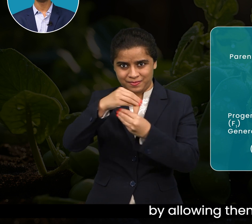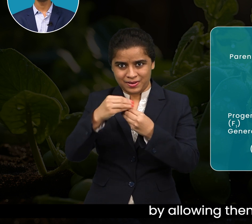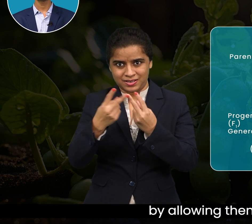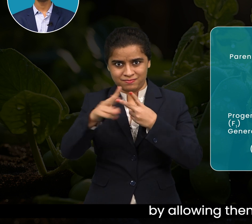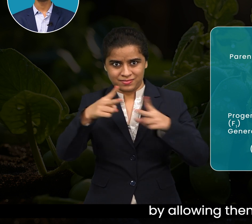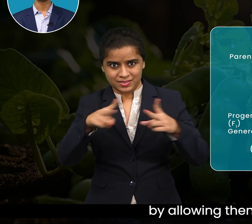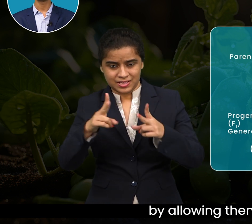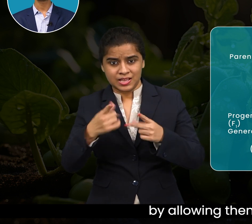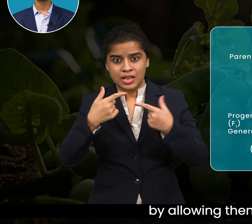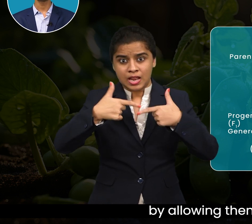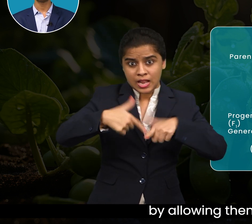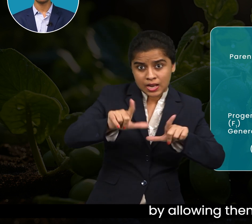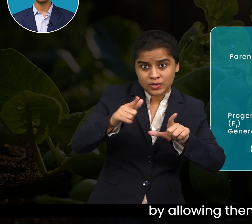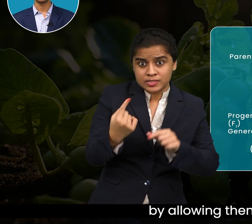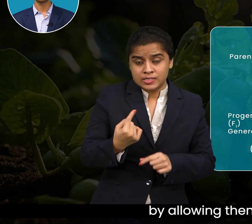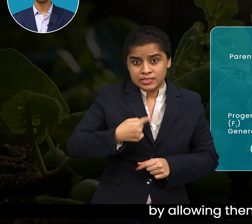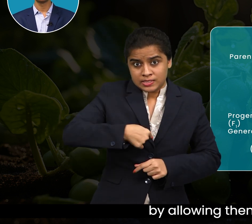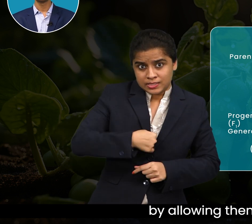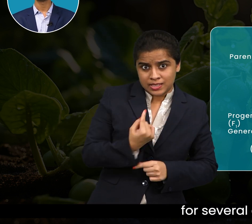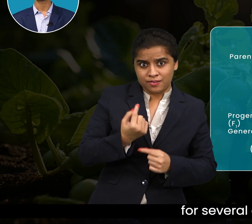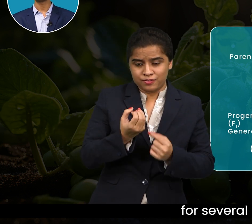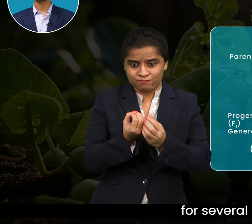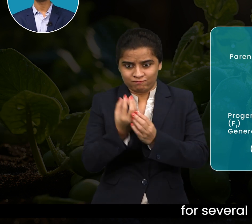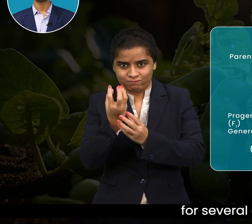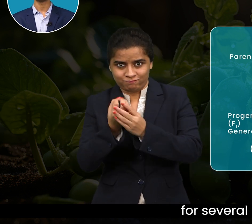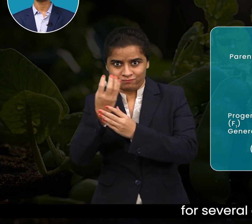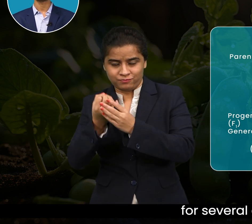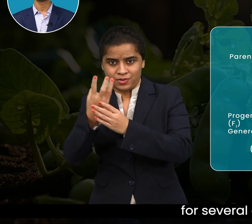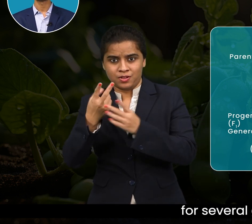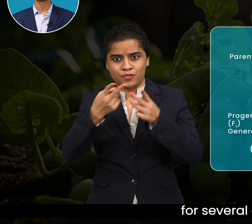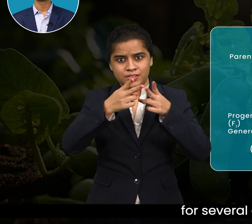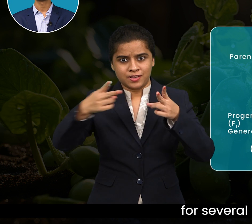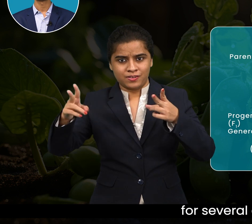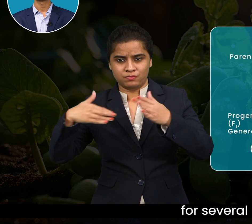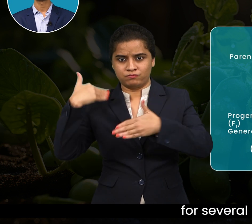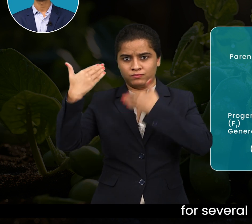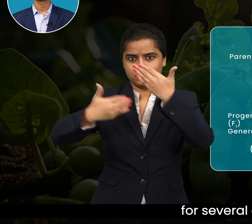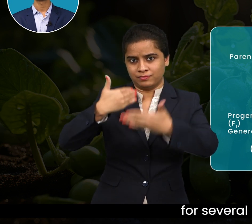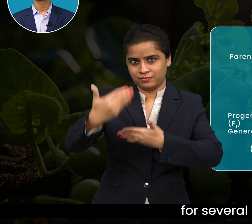by allowing them to self-pollinate for several generations.